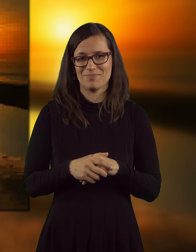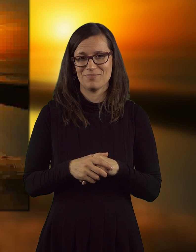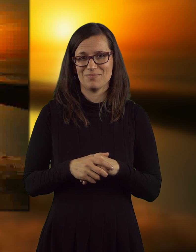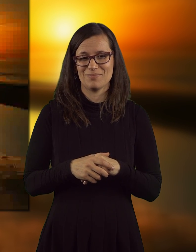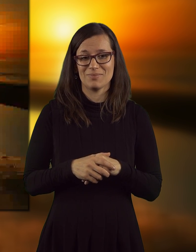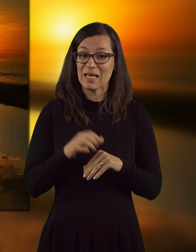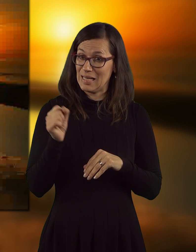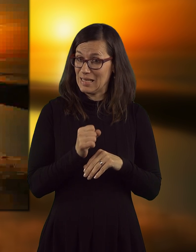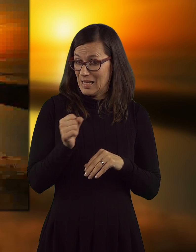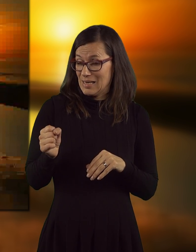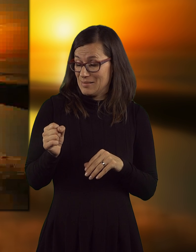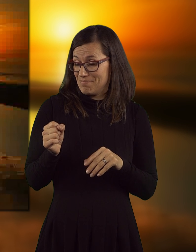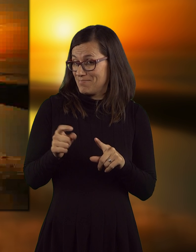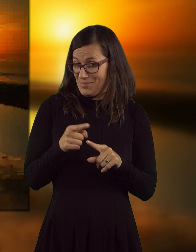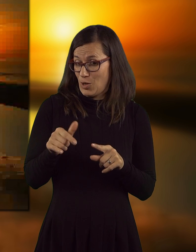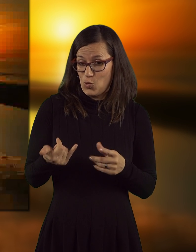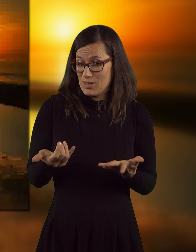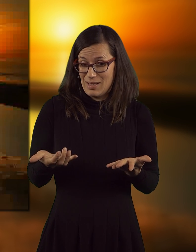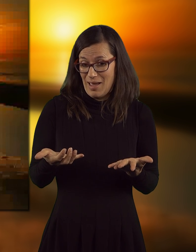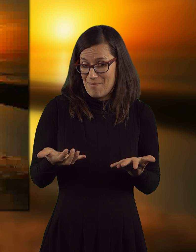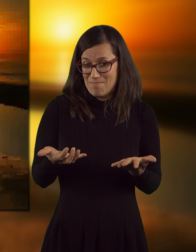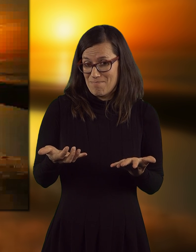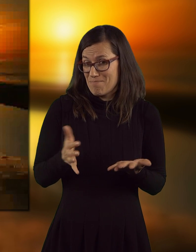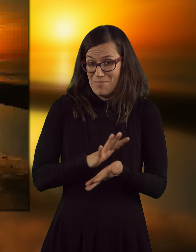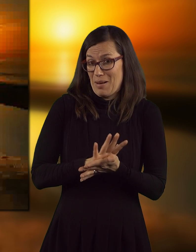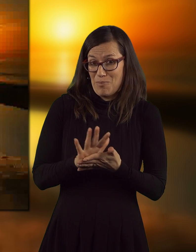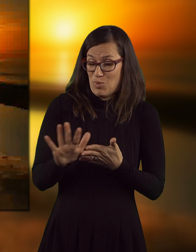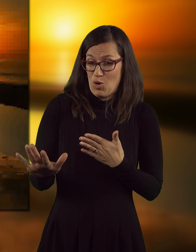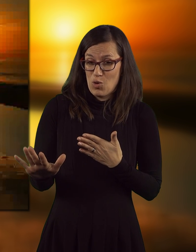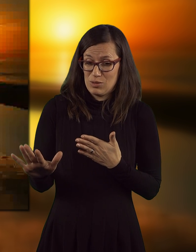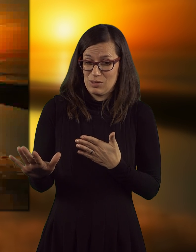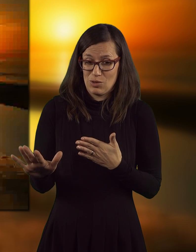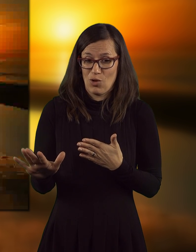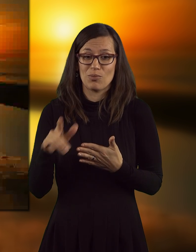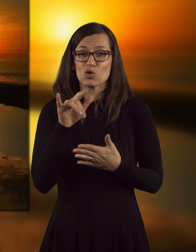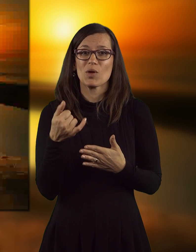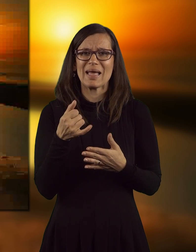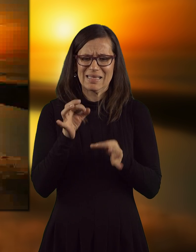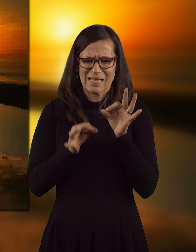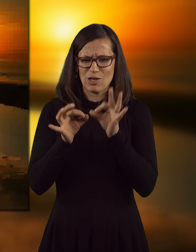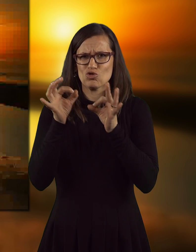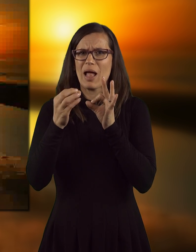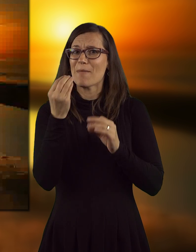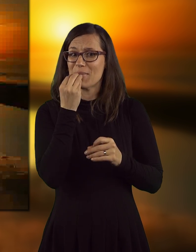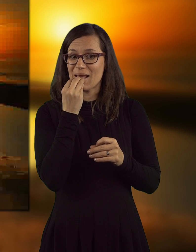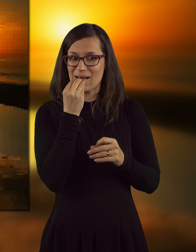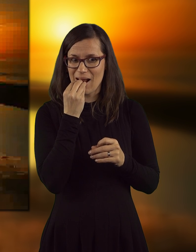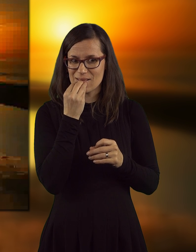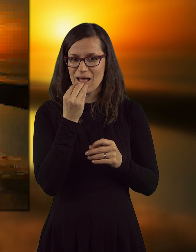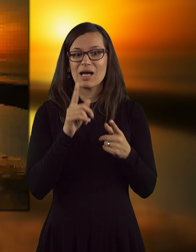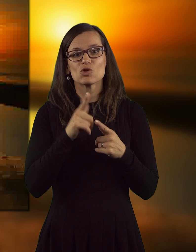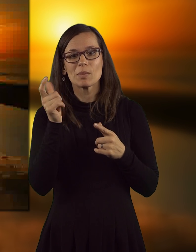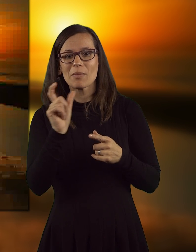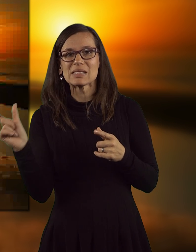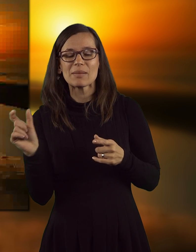That's right. Because you would talk about cellular nutrition. In other words, the